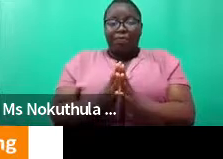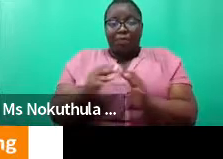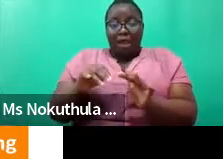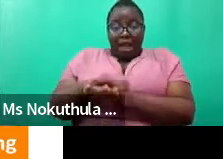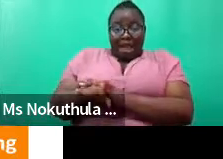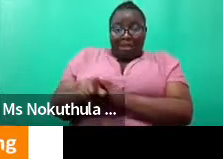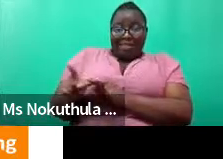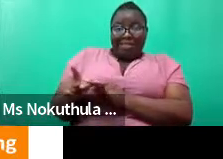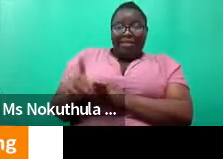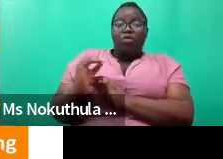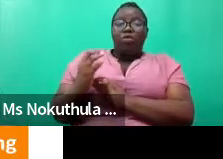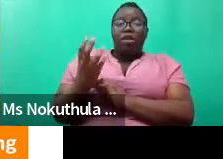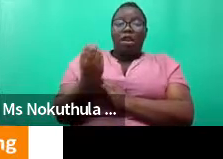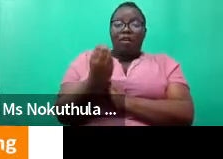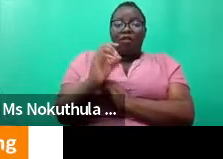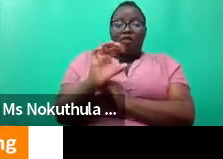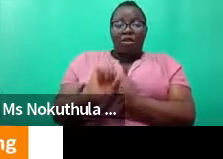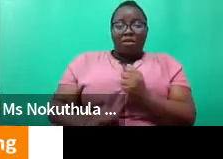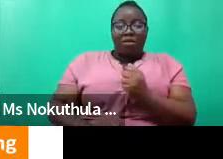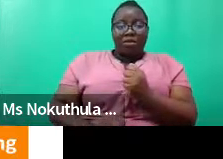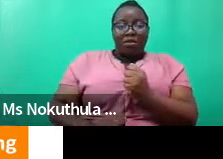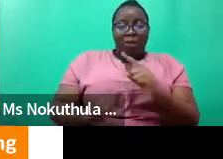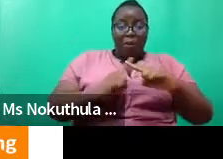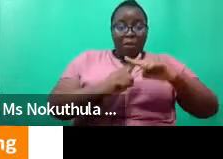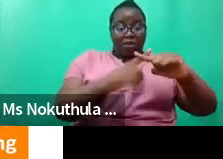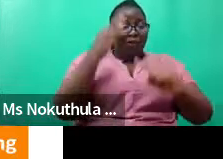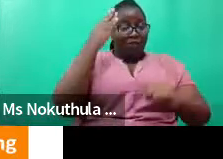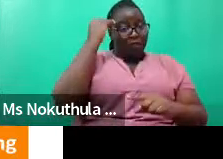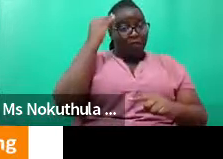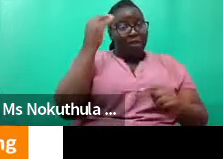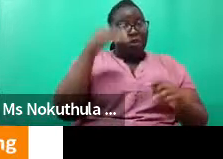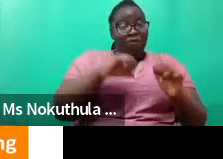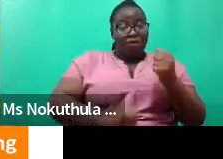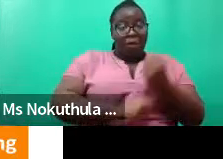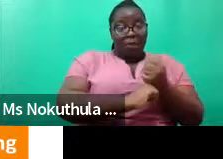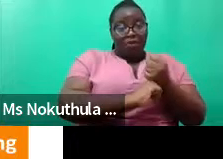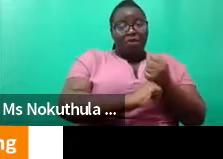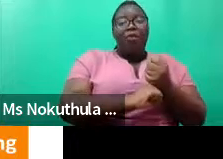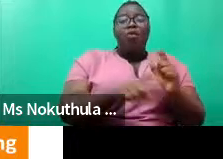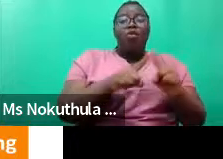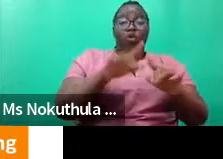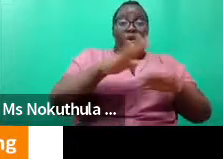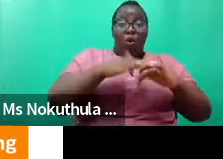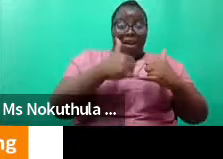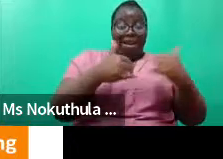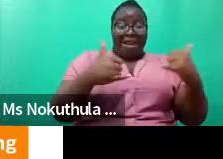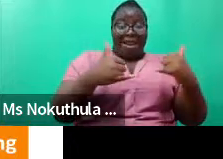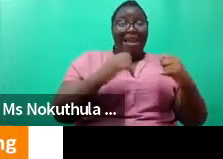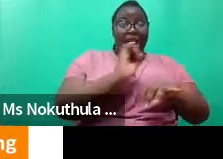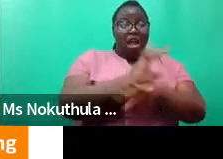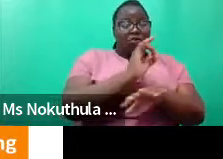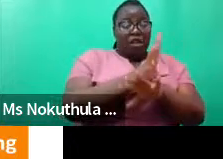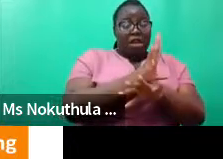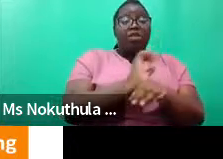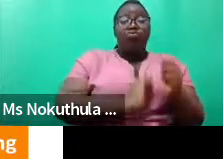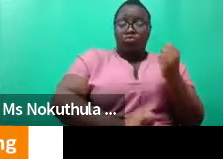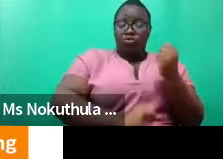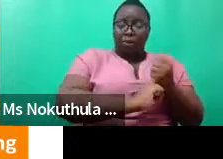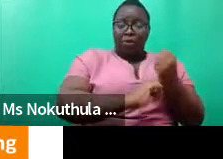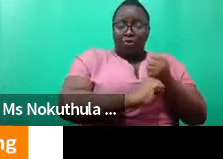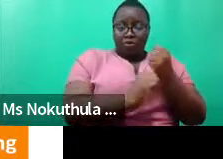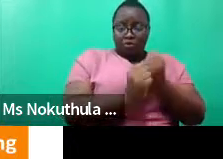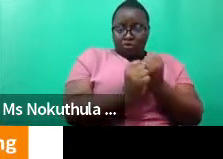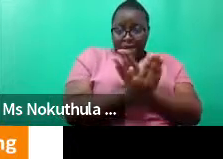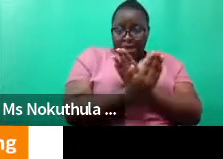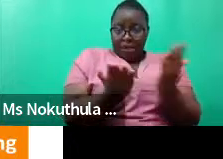So they raised that online counseling was also supportive to them, as they had faced, as I've shared, the challenges that they